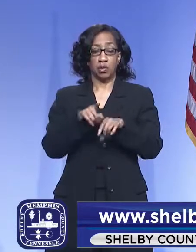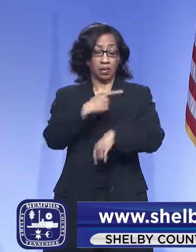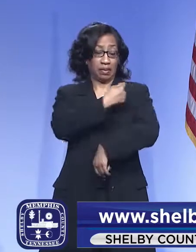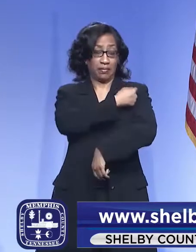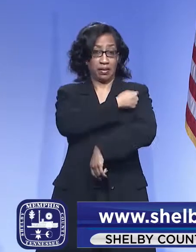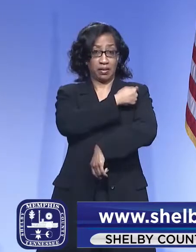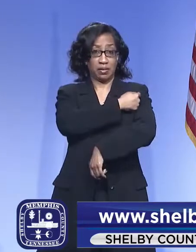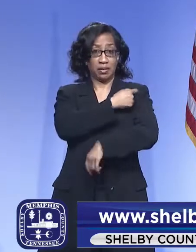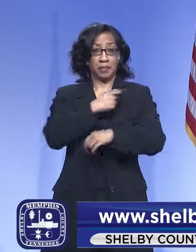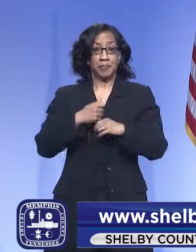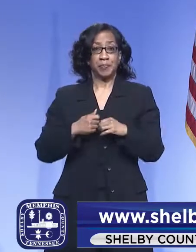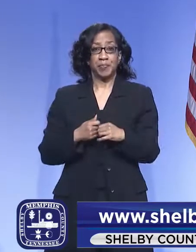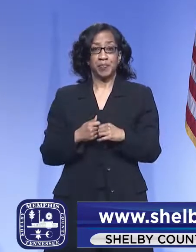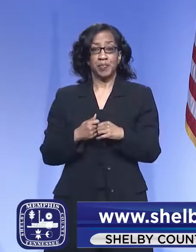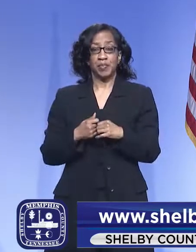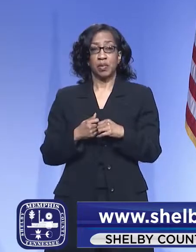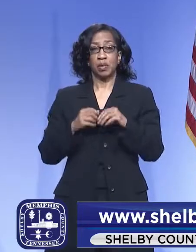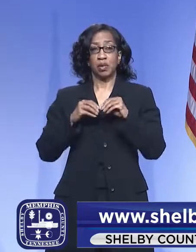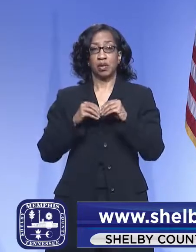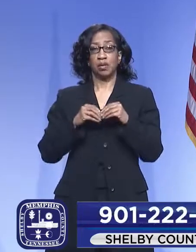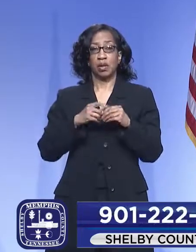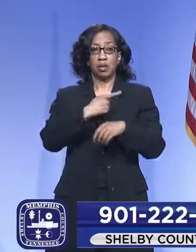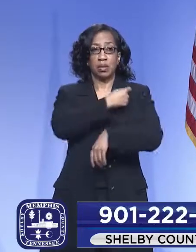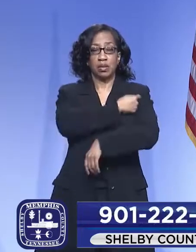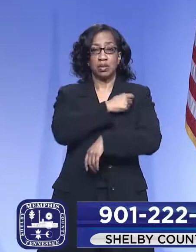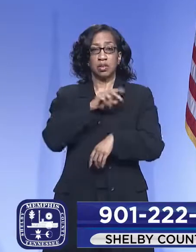campaign, administered